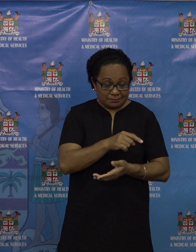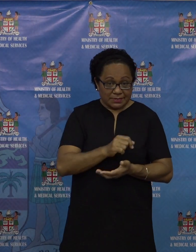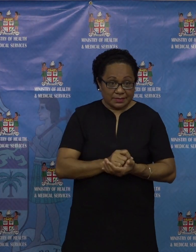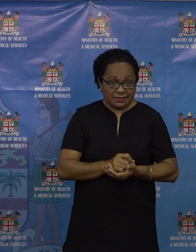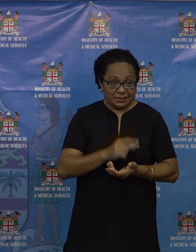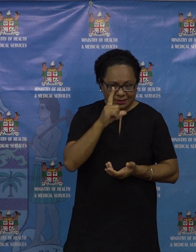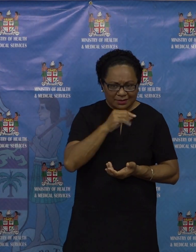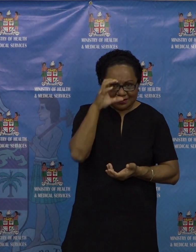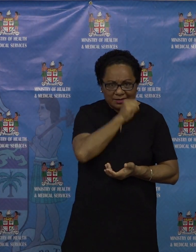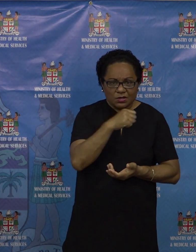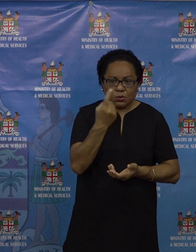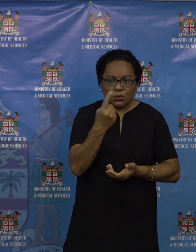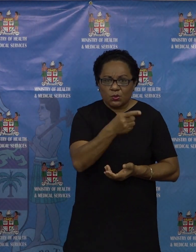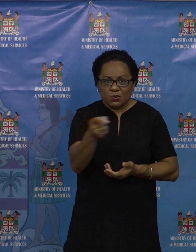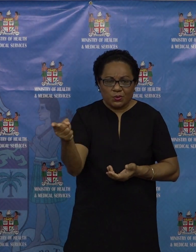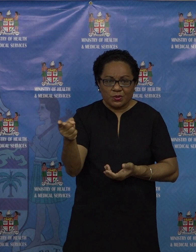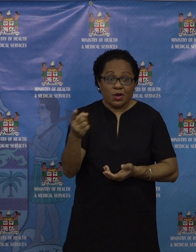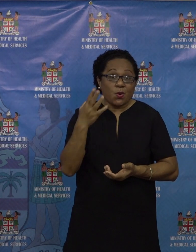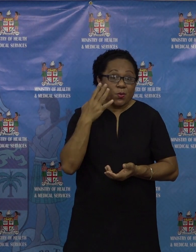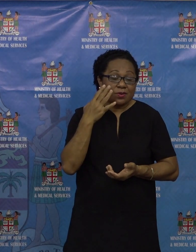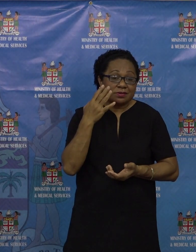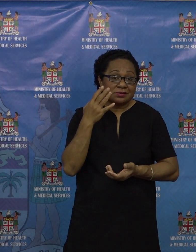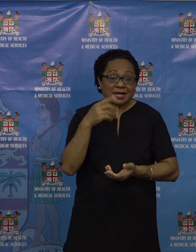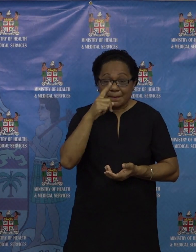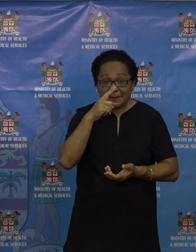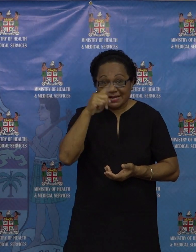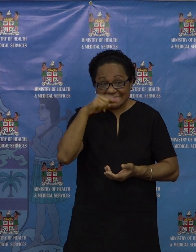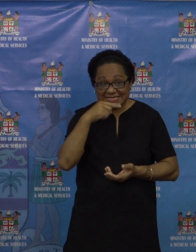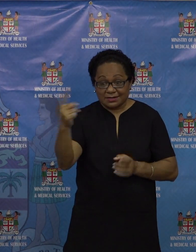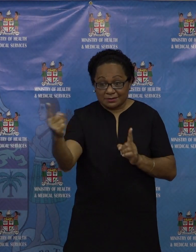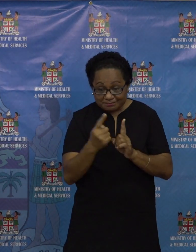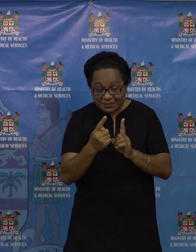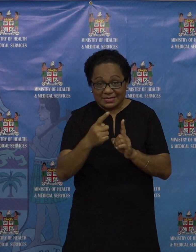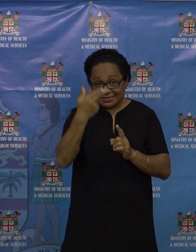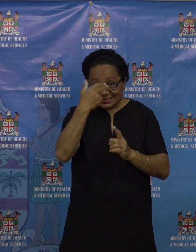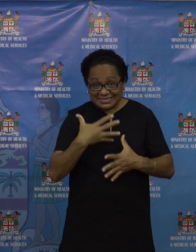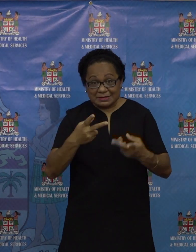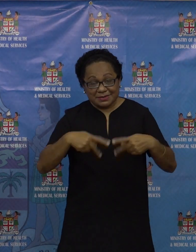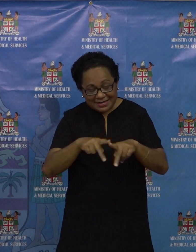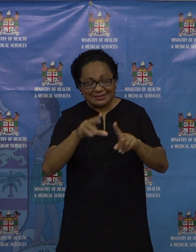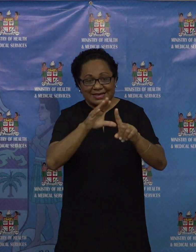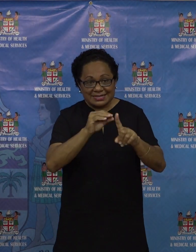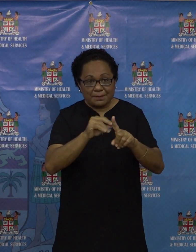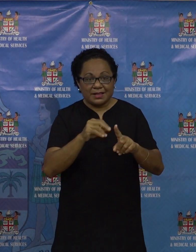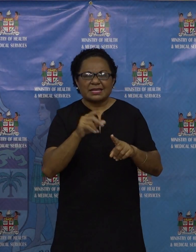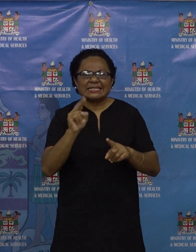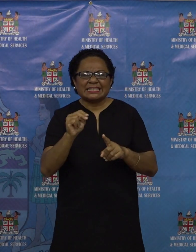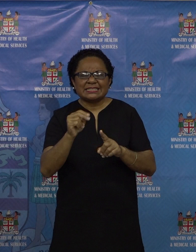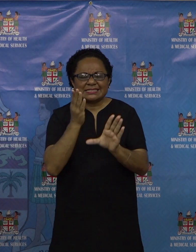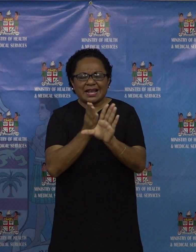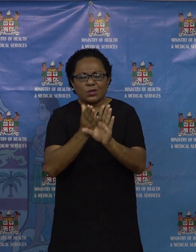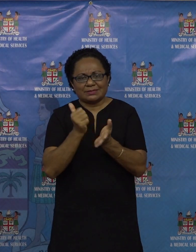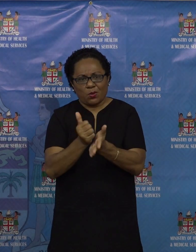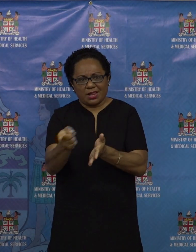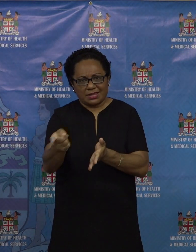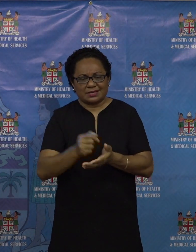patients that they see at the front line, at the screening clinics, who need psychological and mental support.